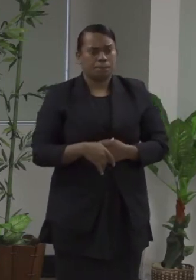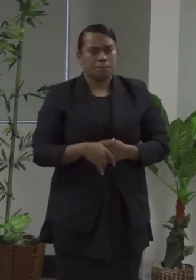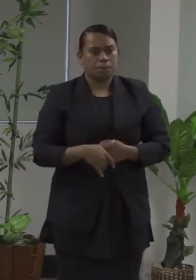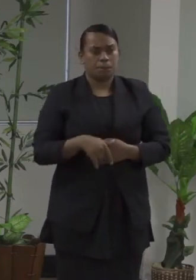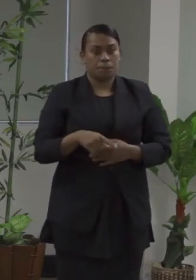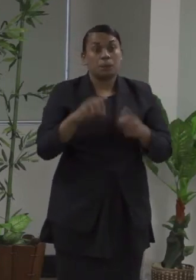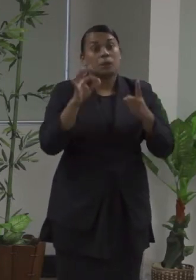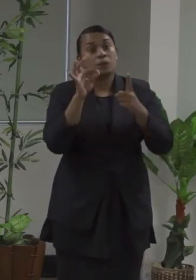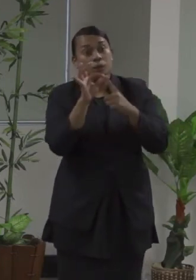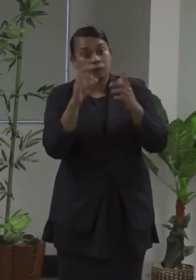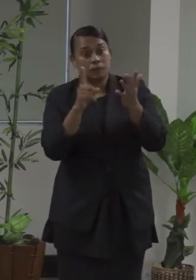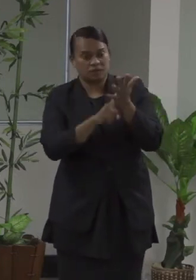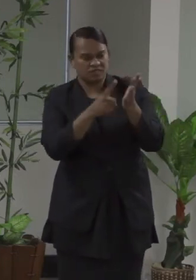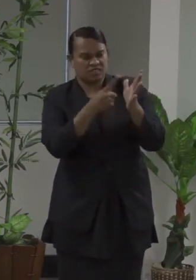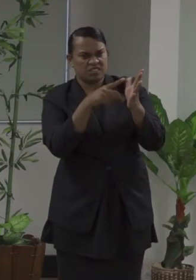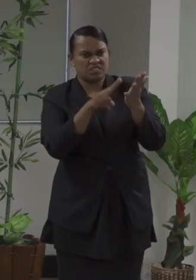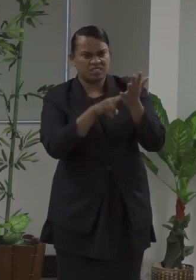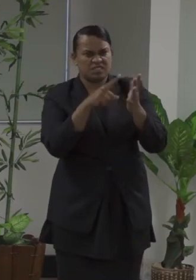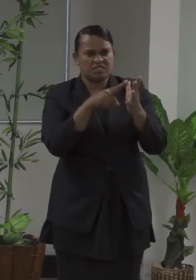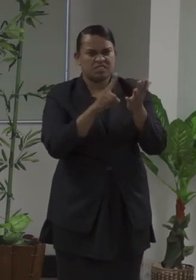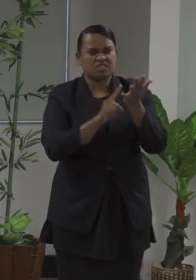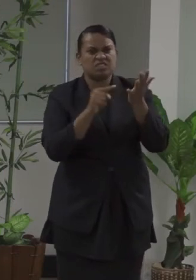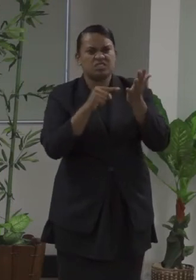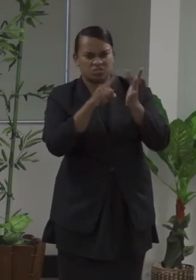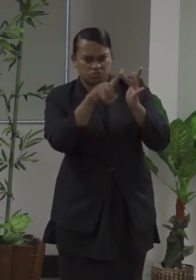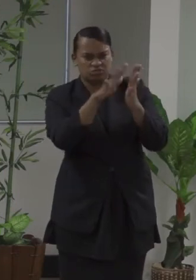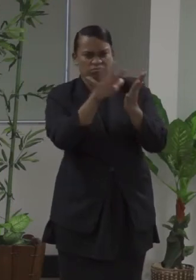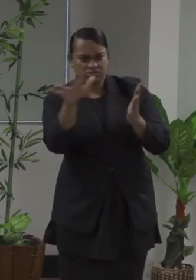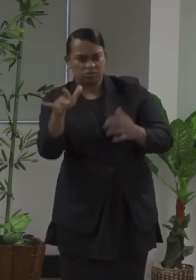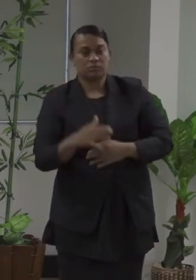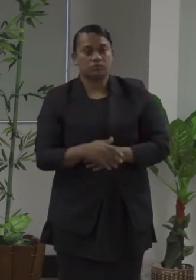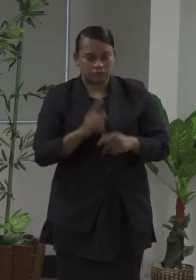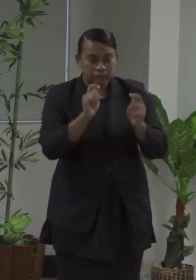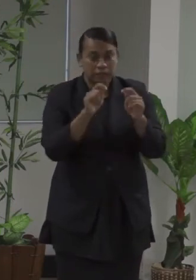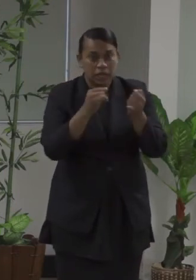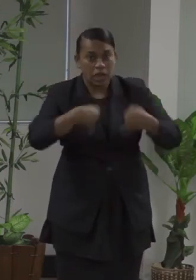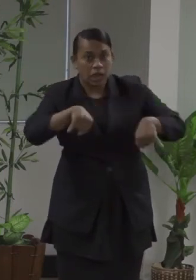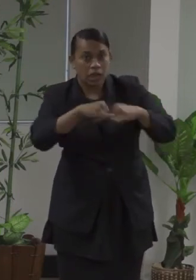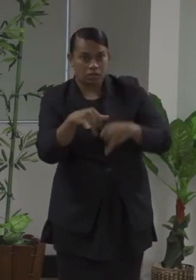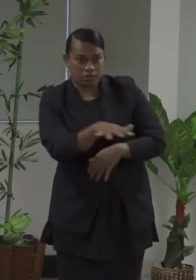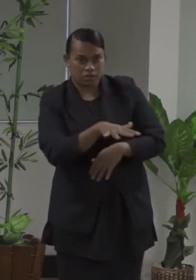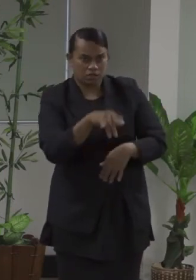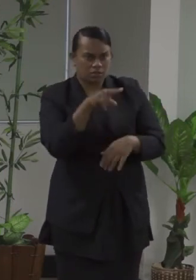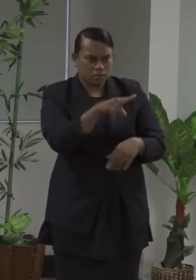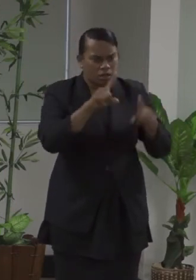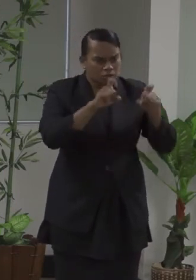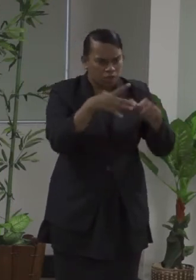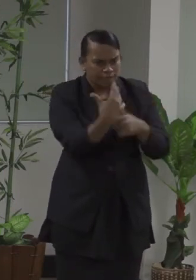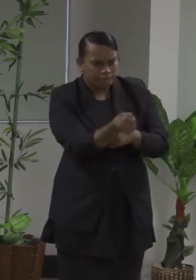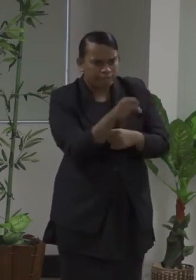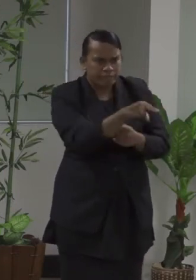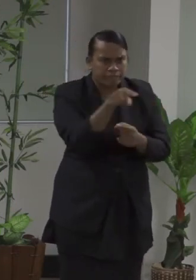his itinerary while he was in Fiji, and identifying all possible contacts and assessing them